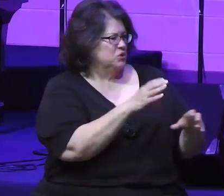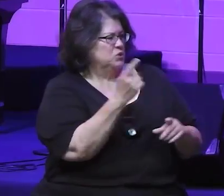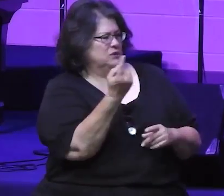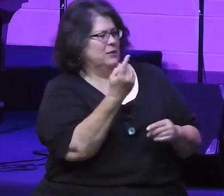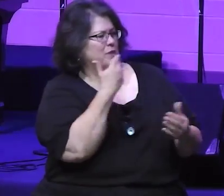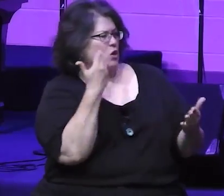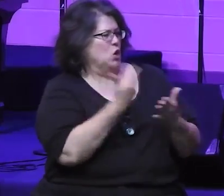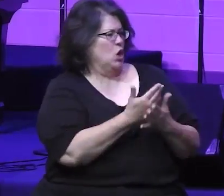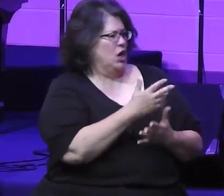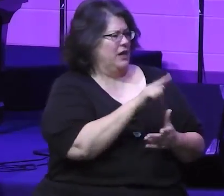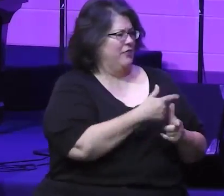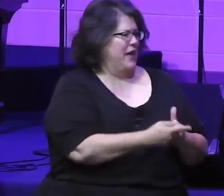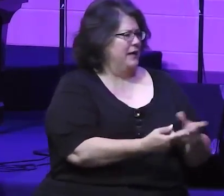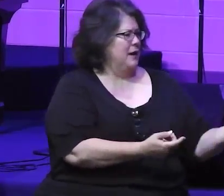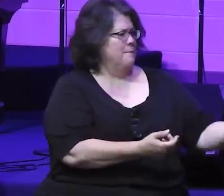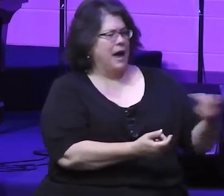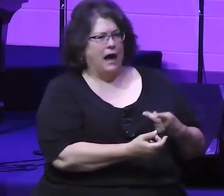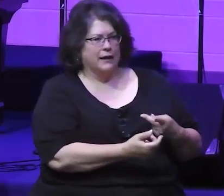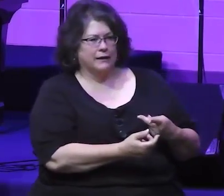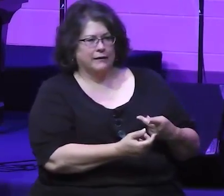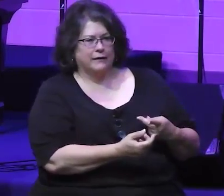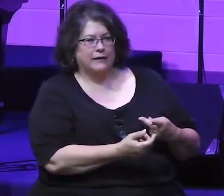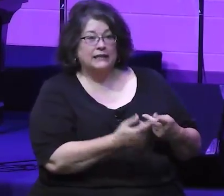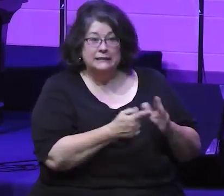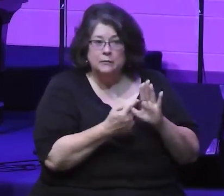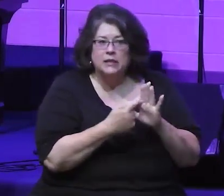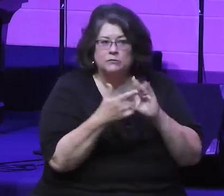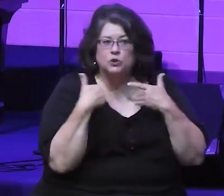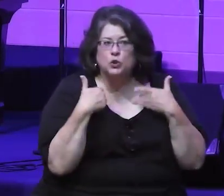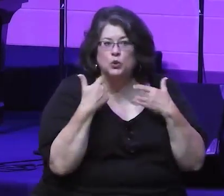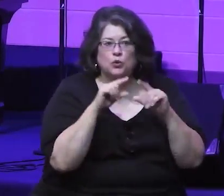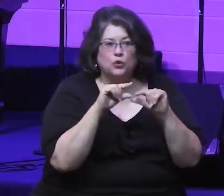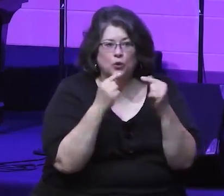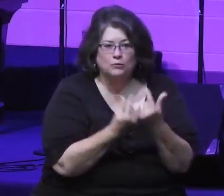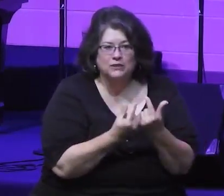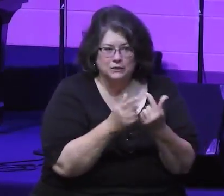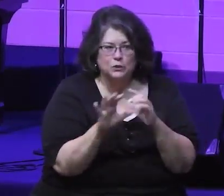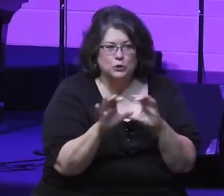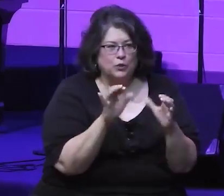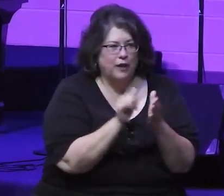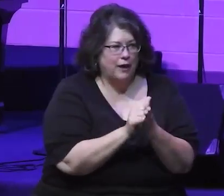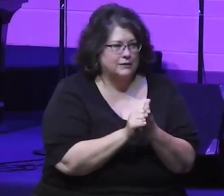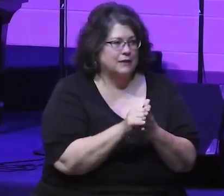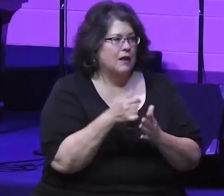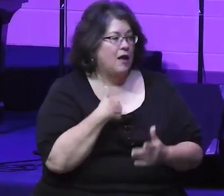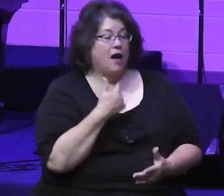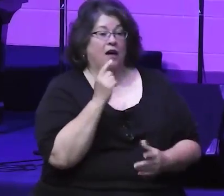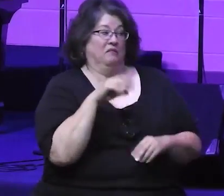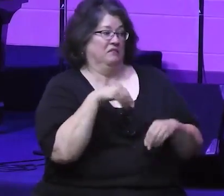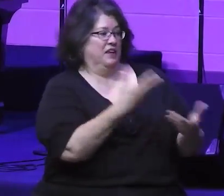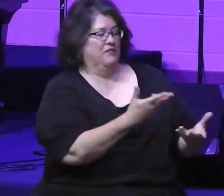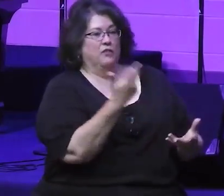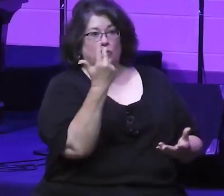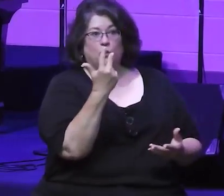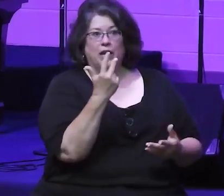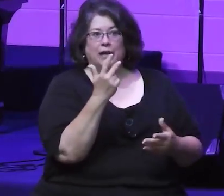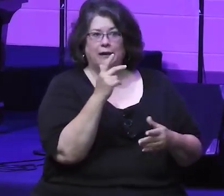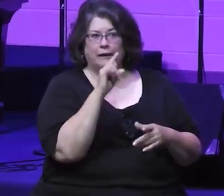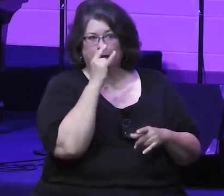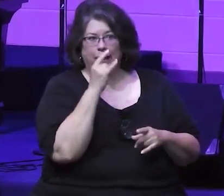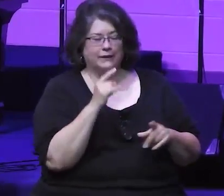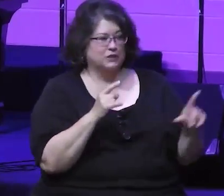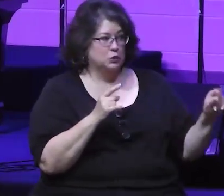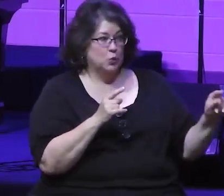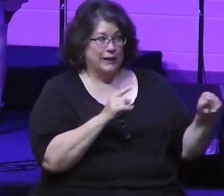pastors all the time. We're like, hey, I'm going to give 3 kids a 20 and see how they spend it, and it's going to be a great sermon illustration. You get that? You writing that one down?